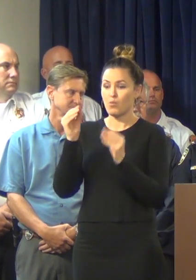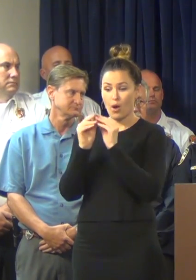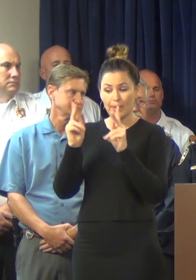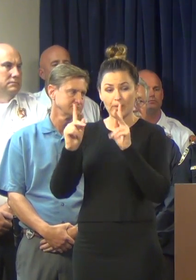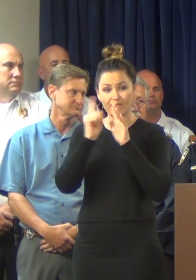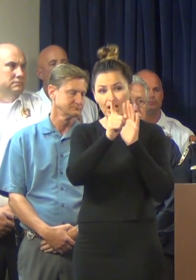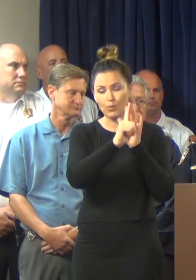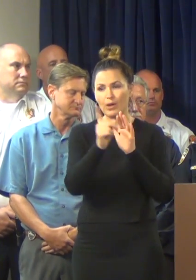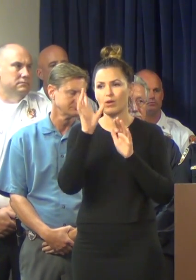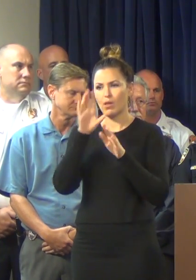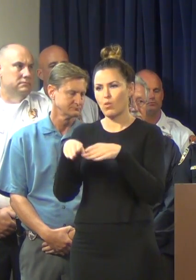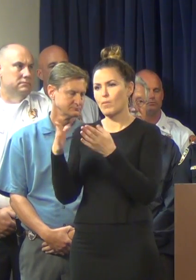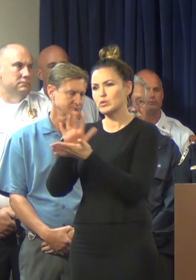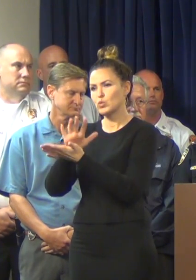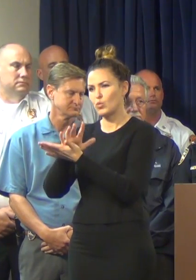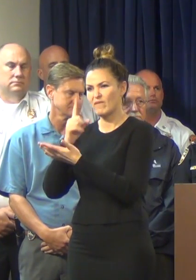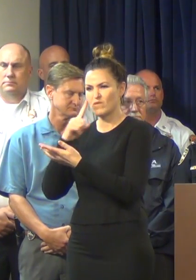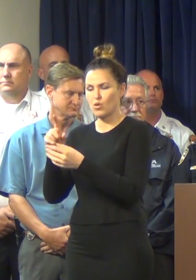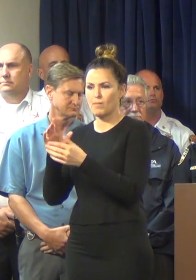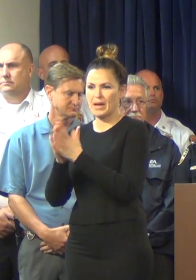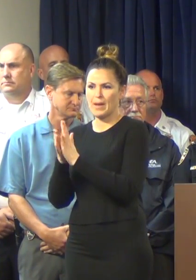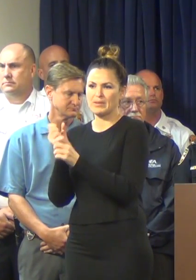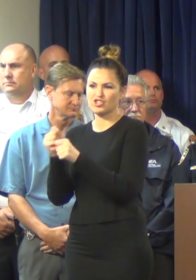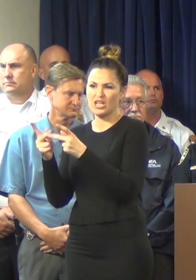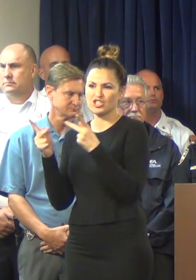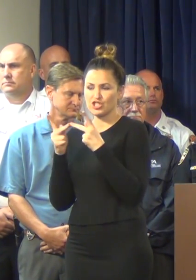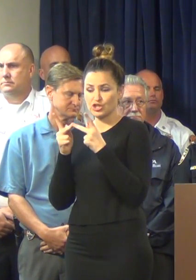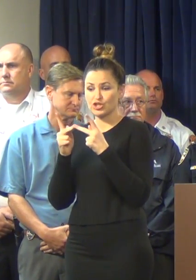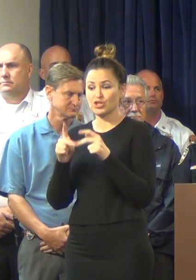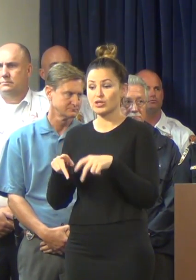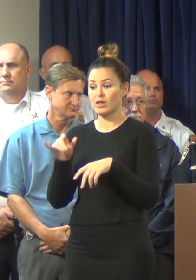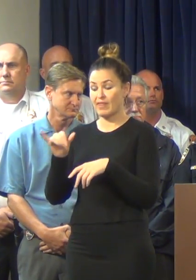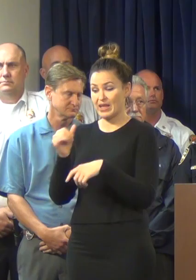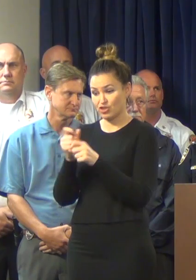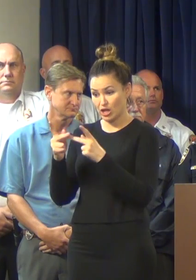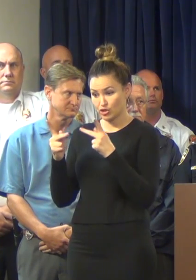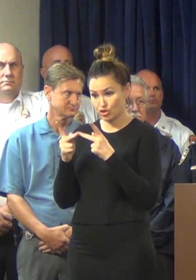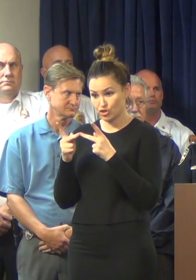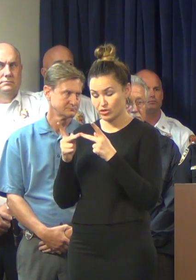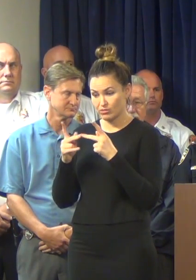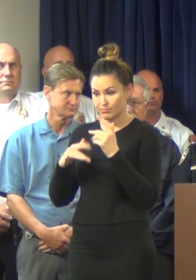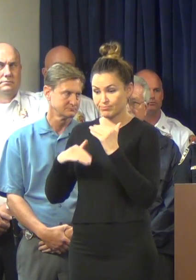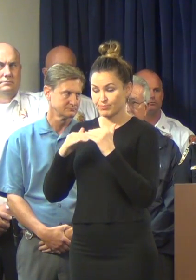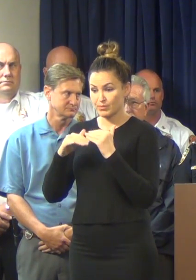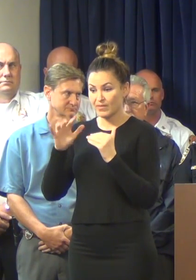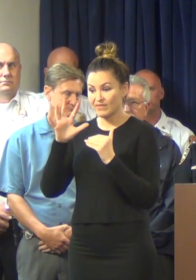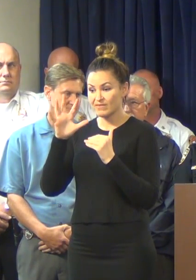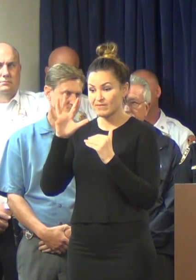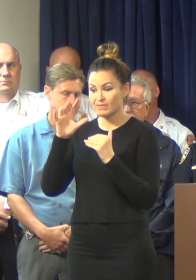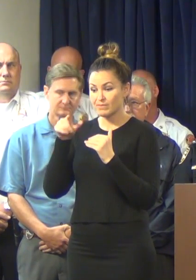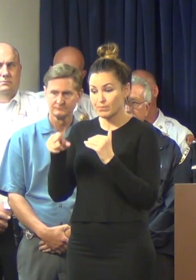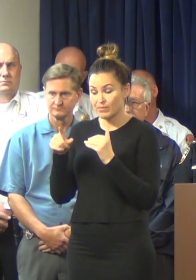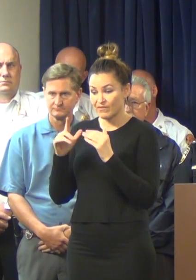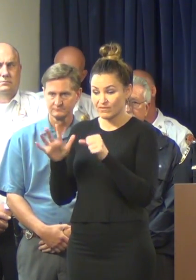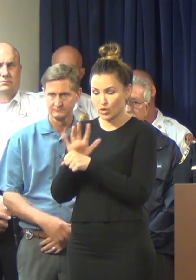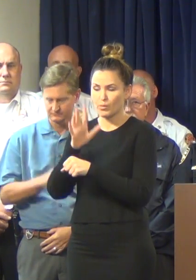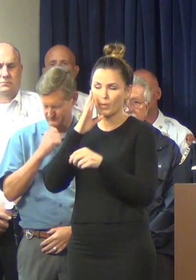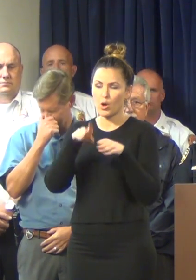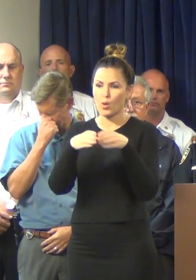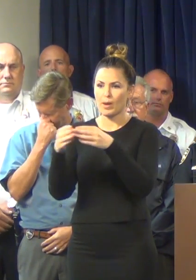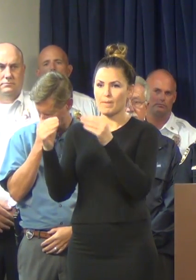people evacuate, we'll open schools. Once those shelters get to 50% capacity, we'll open additional shelters. So you're